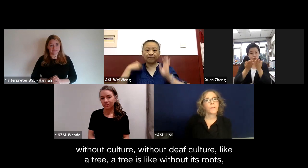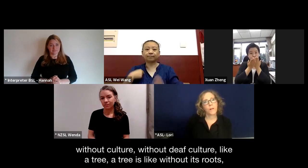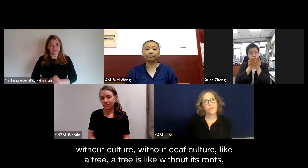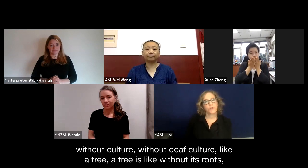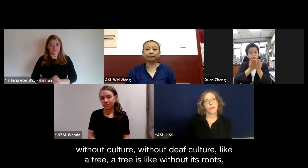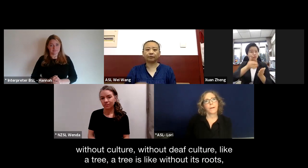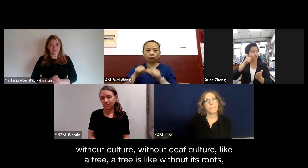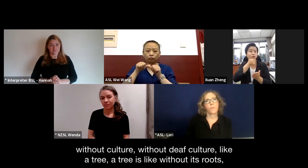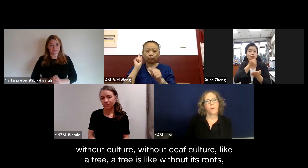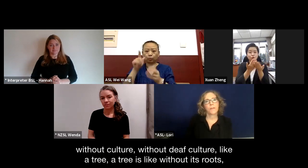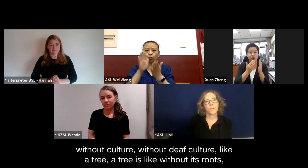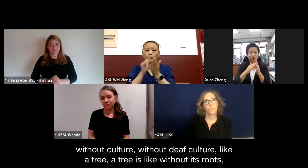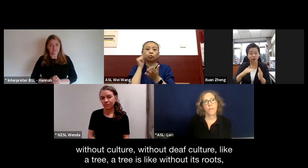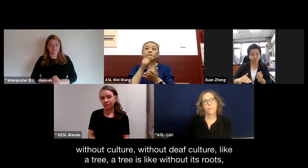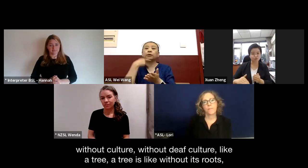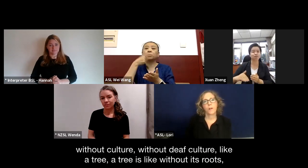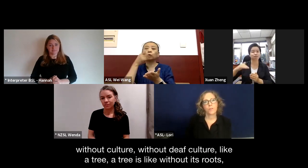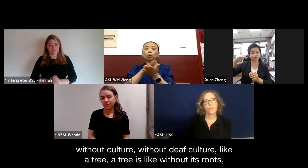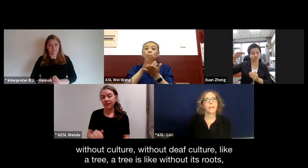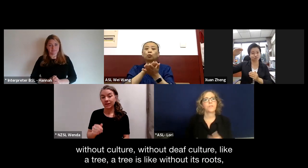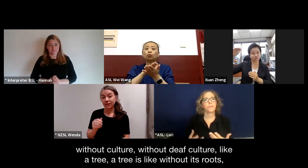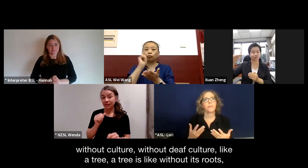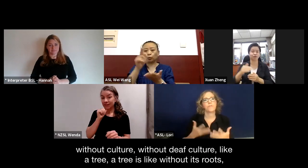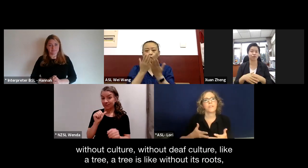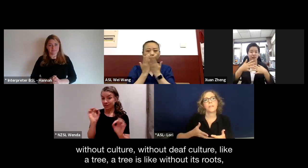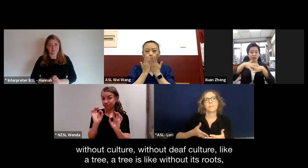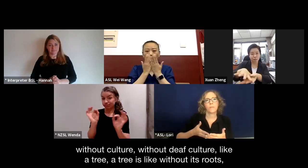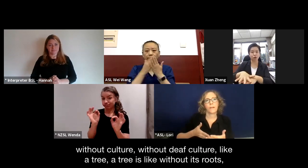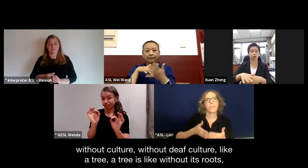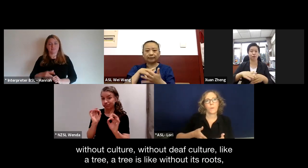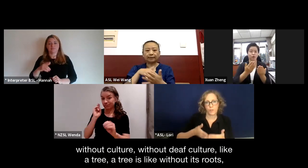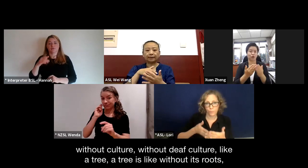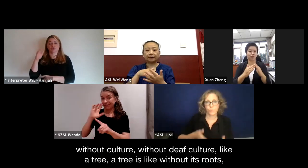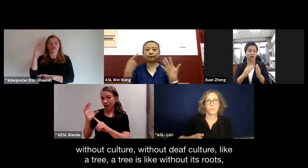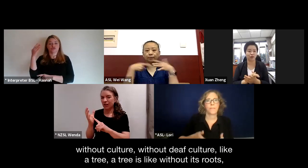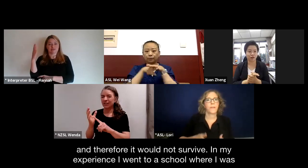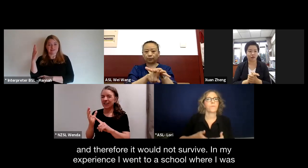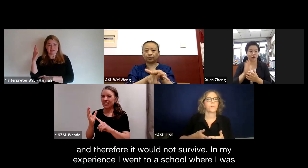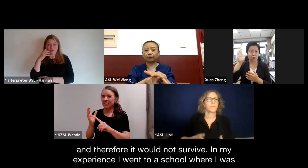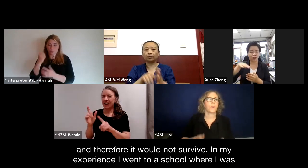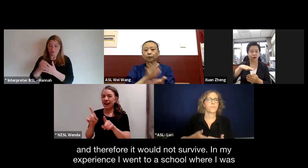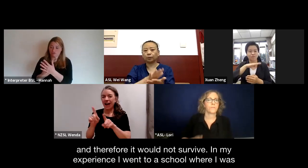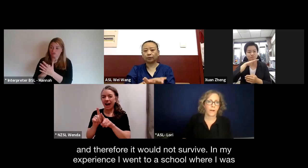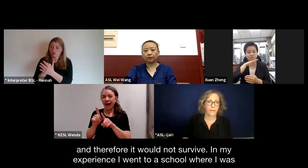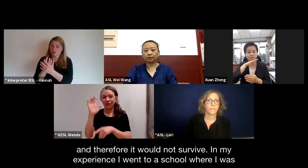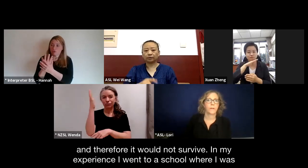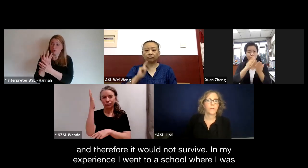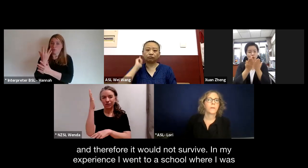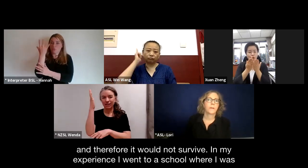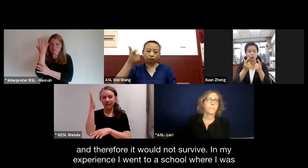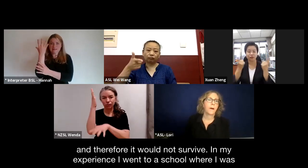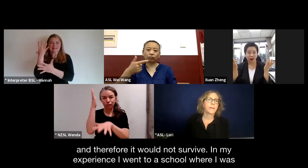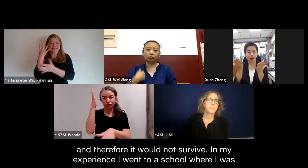without culture, without deaf, without deaf culture, like a tree, a tree is like without its roots, and therefore it would not survive.